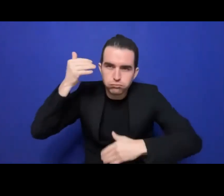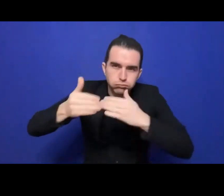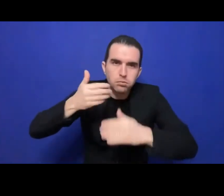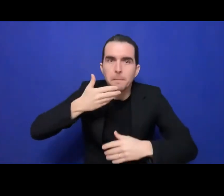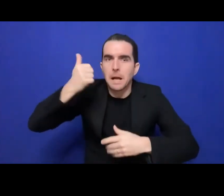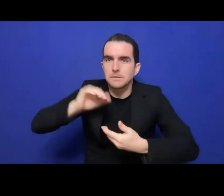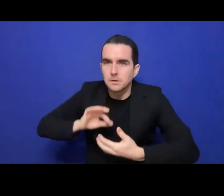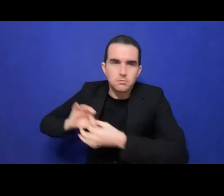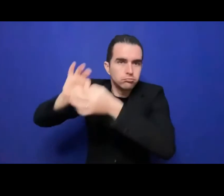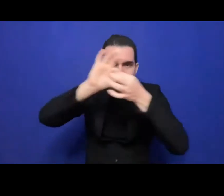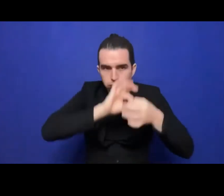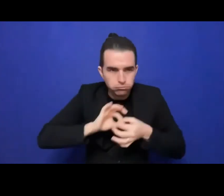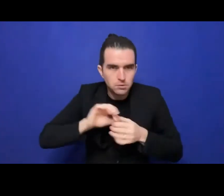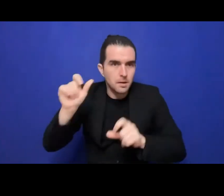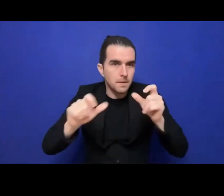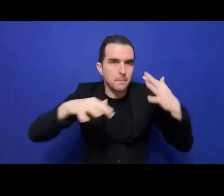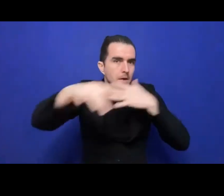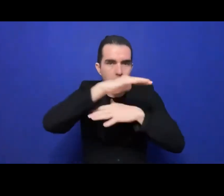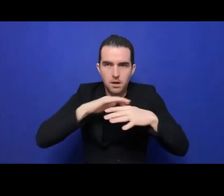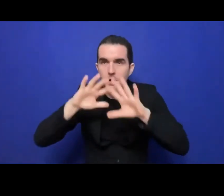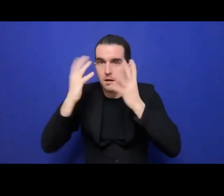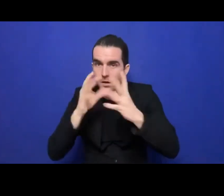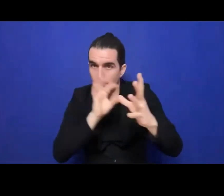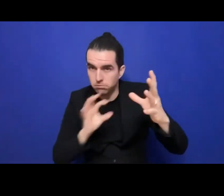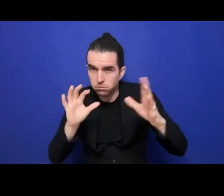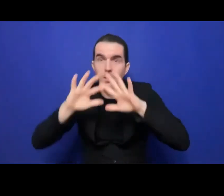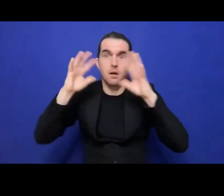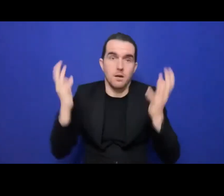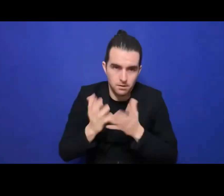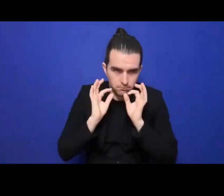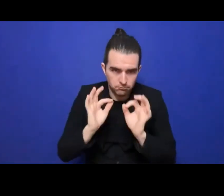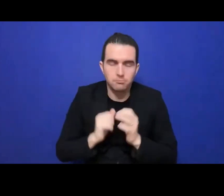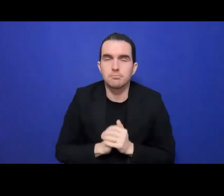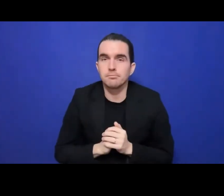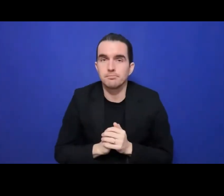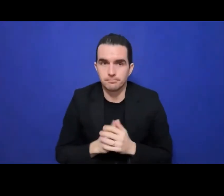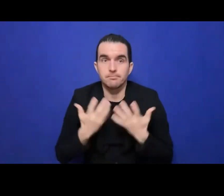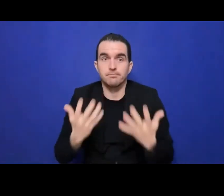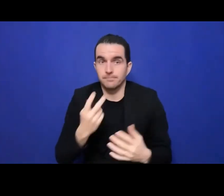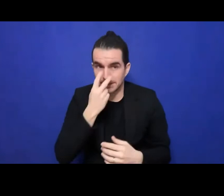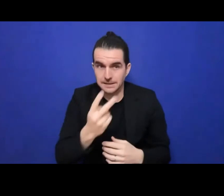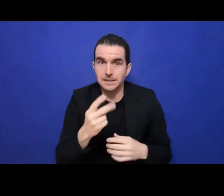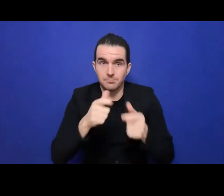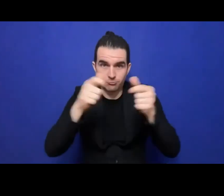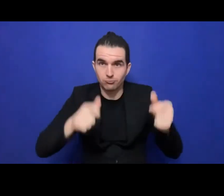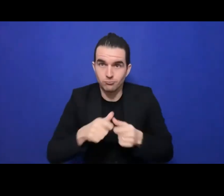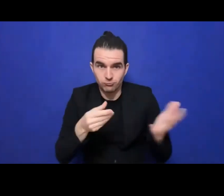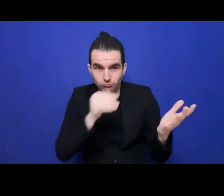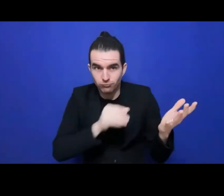social participation for UHC to guide member states in their engagement of civil